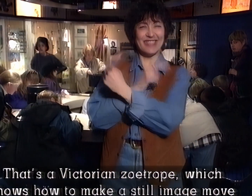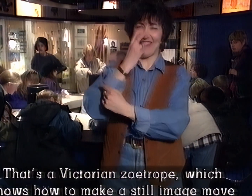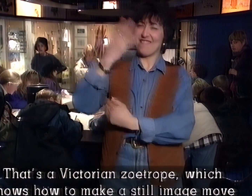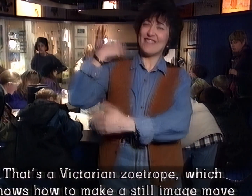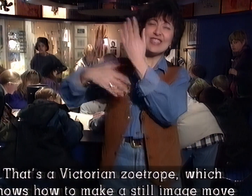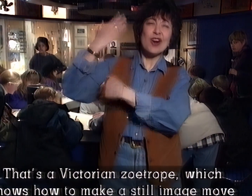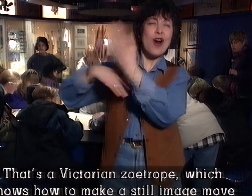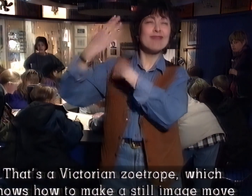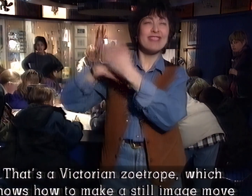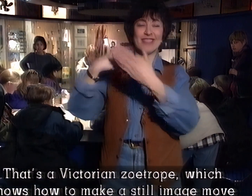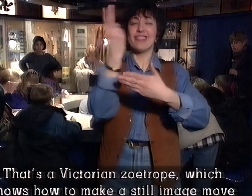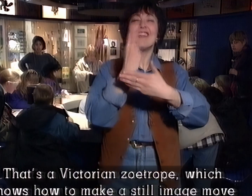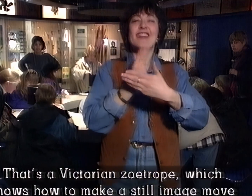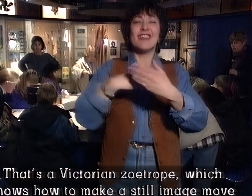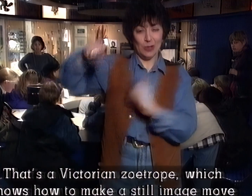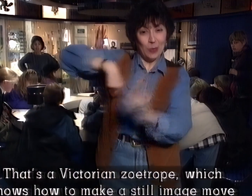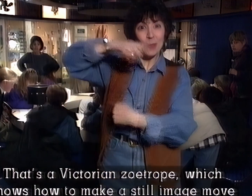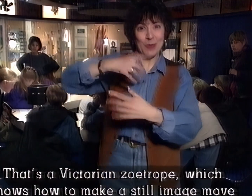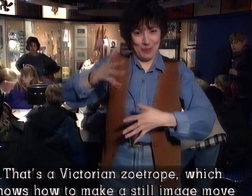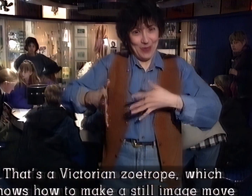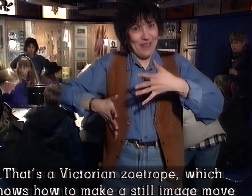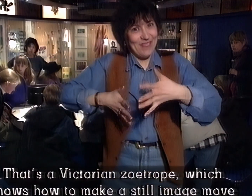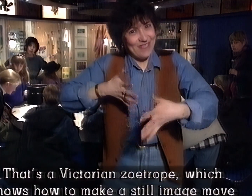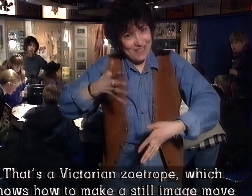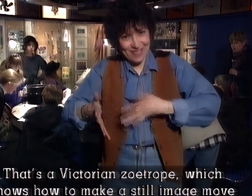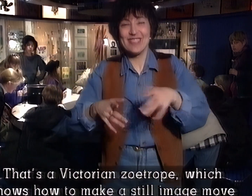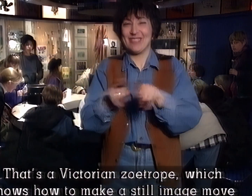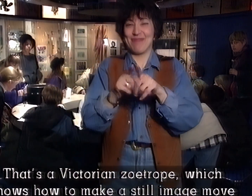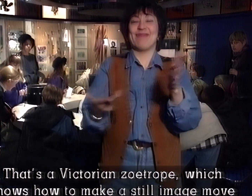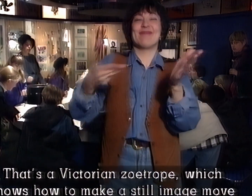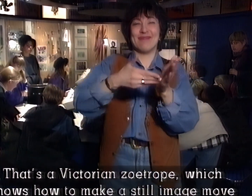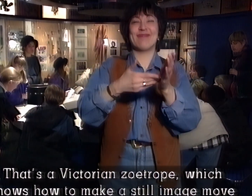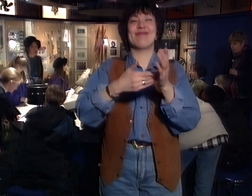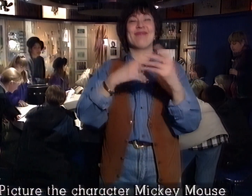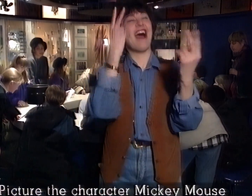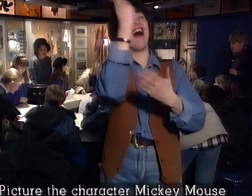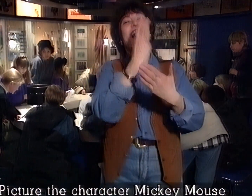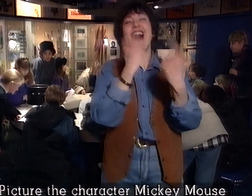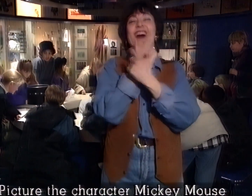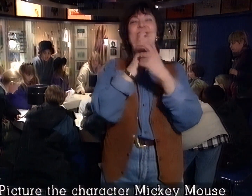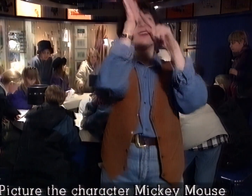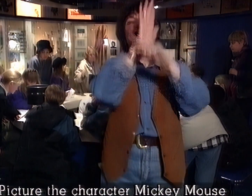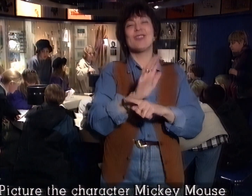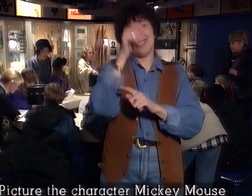That's a Victorian zoetrope, which demonstrates how to make a still image move. Picture the cartoon character Mickey